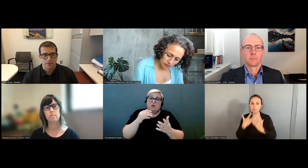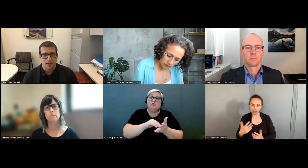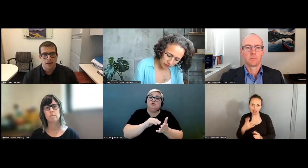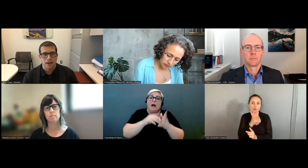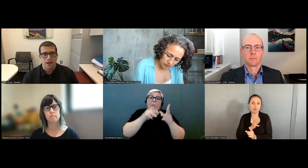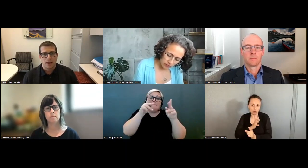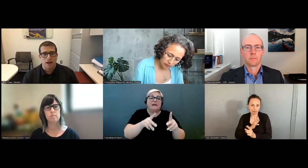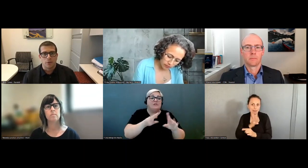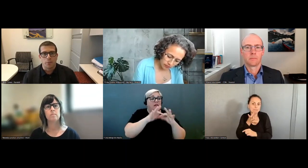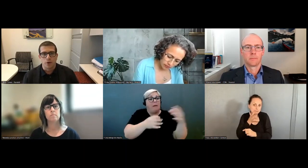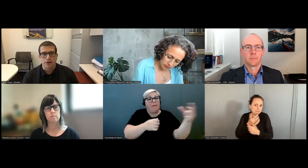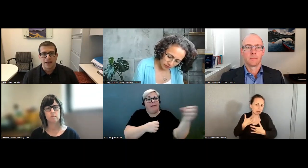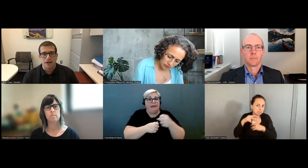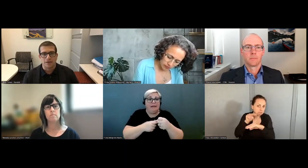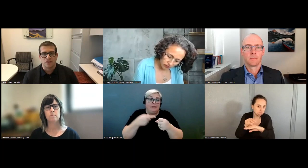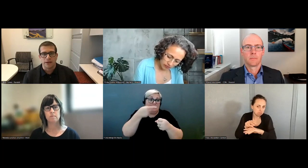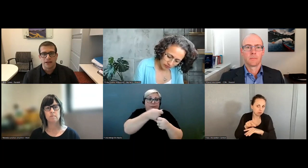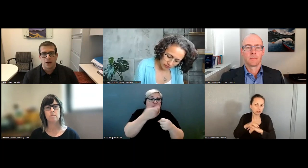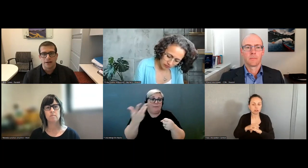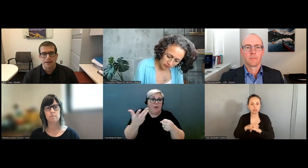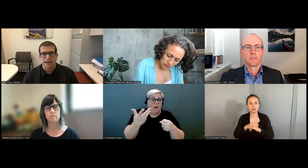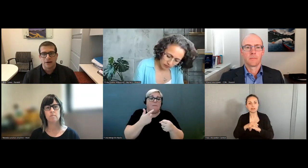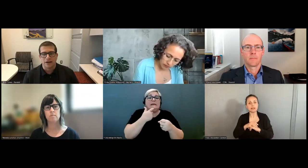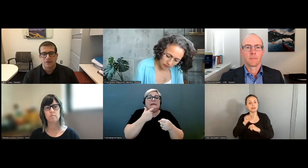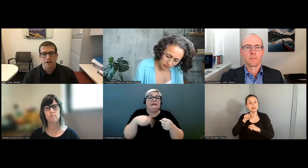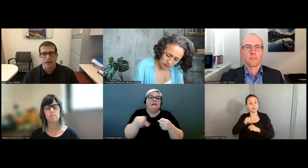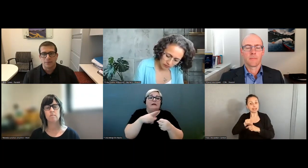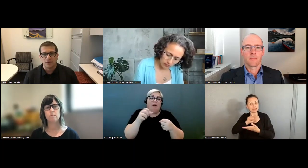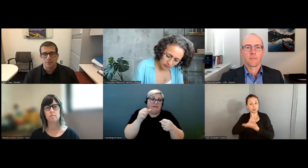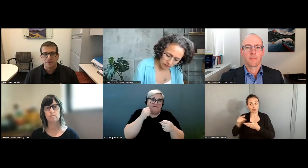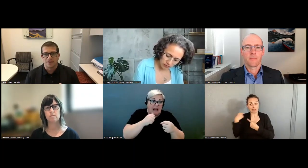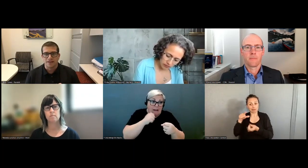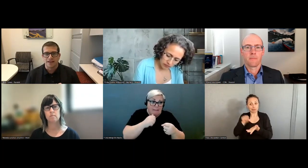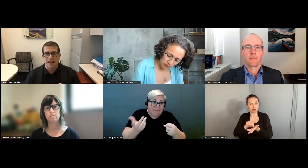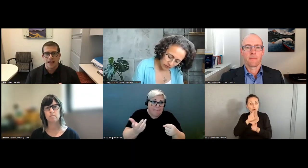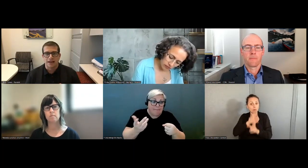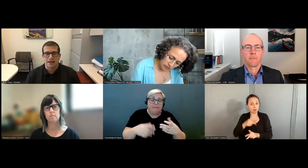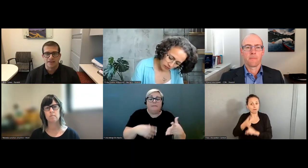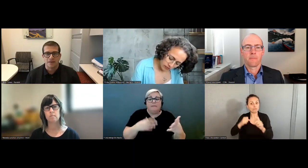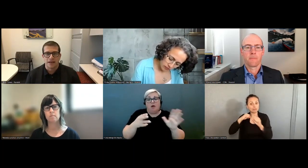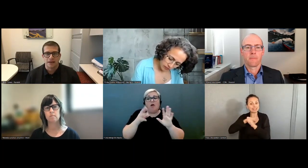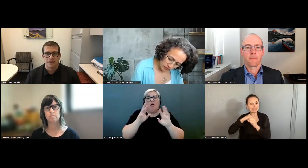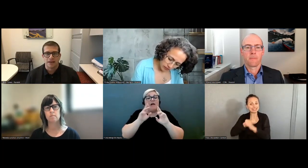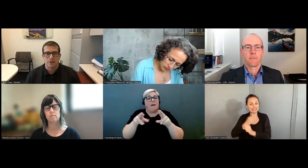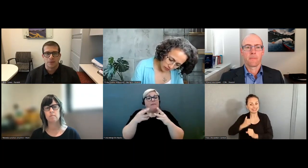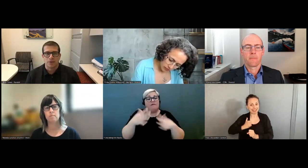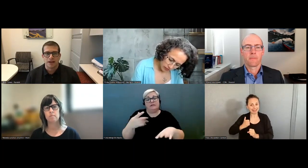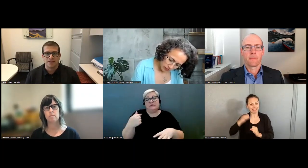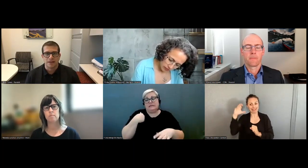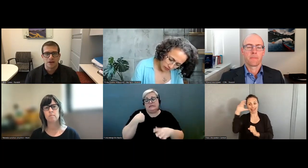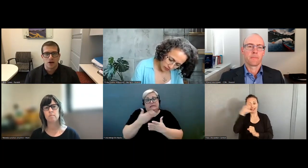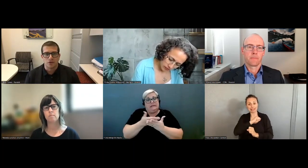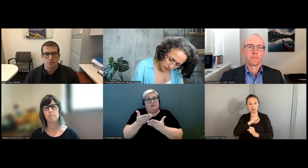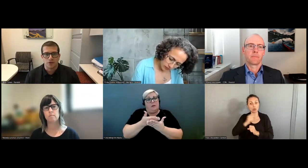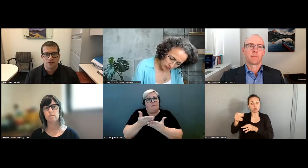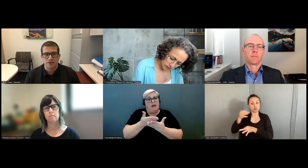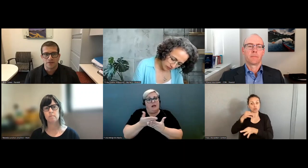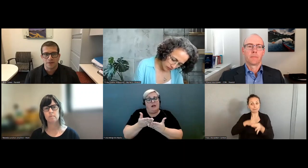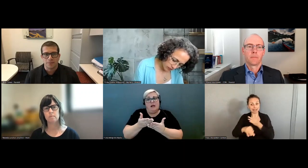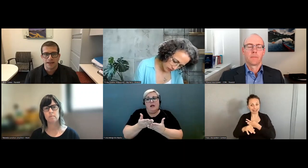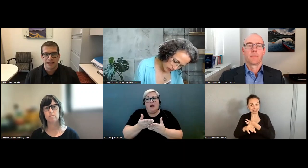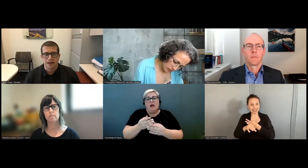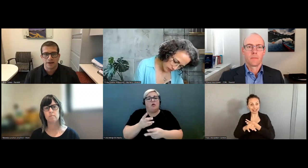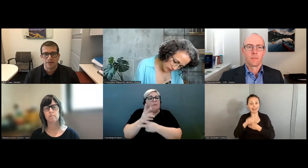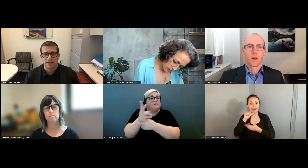women. A report came out this week on caregiver labor from Statistics Canada that estimated that replacing the contributions